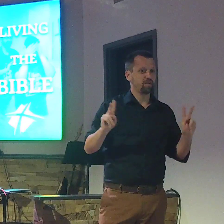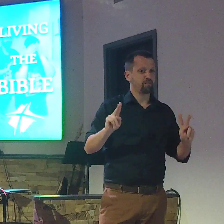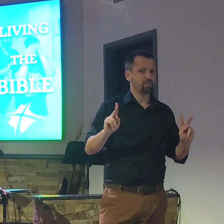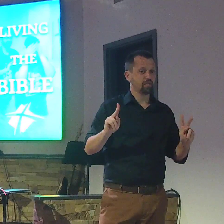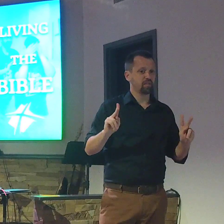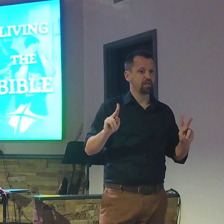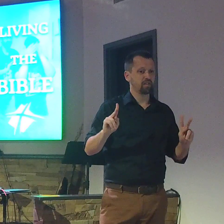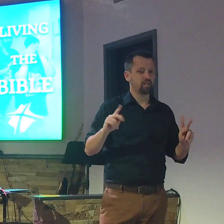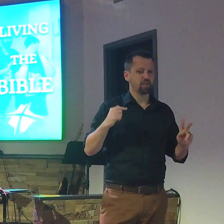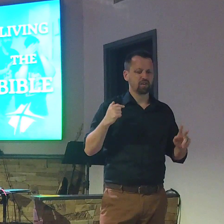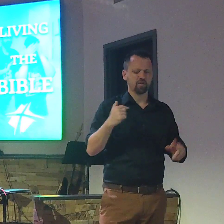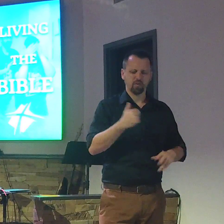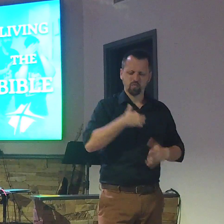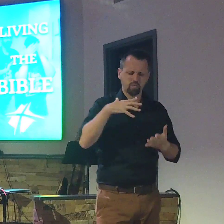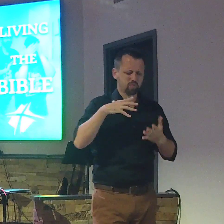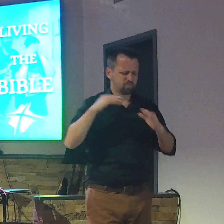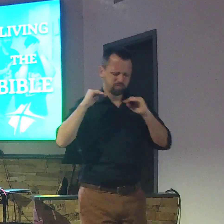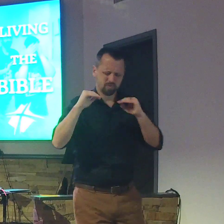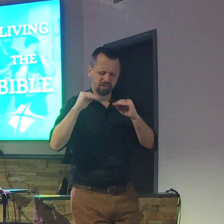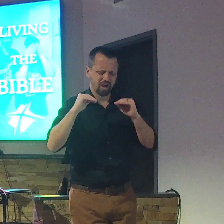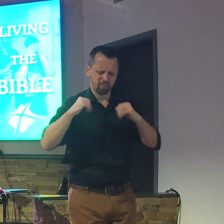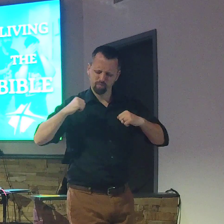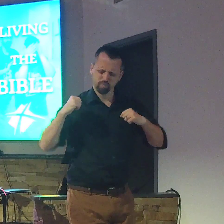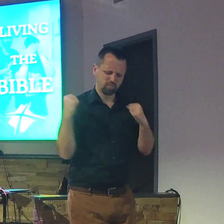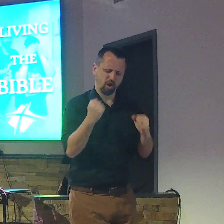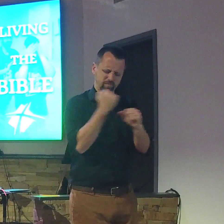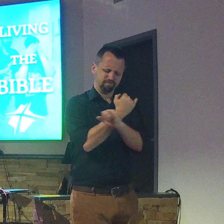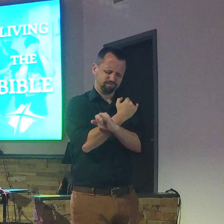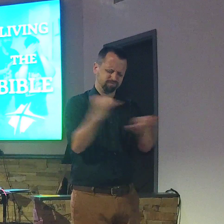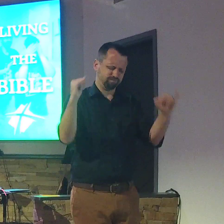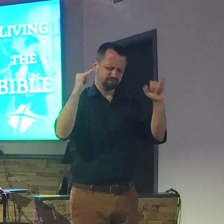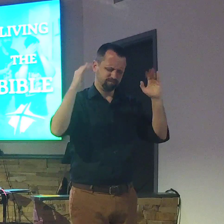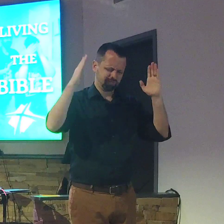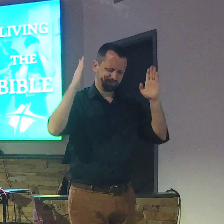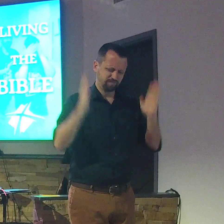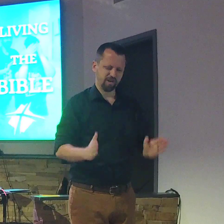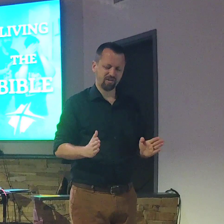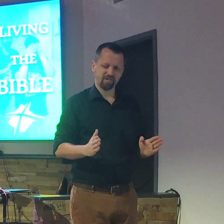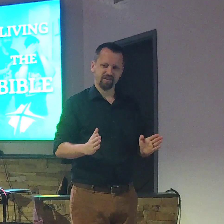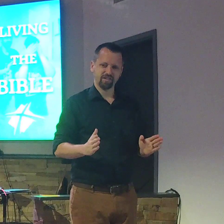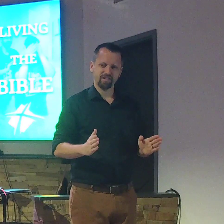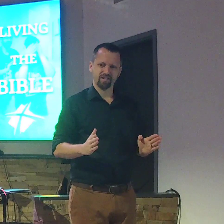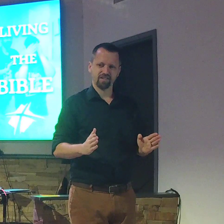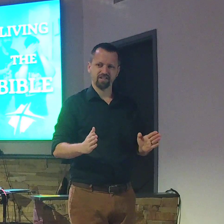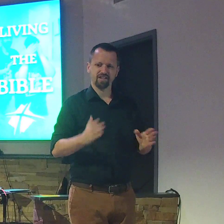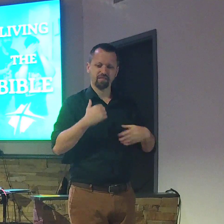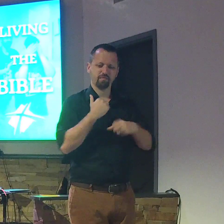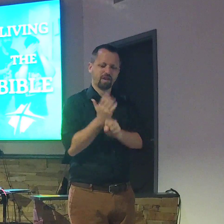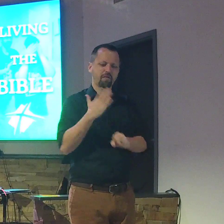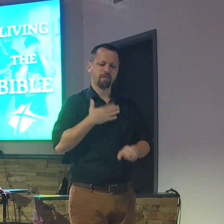this strong, self-sufficient, independent person that creates their own destiny.